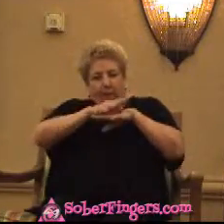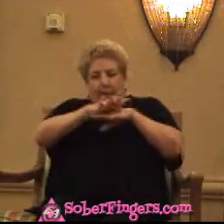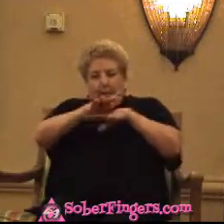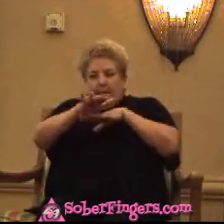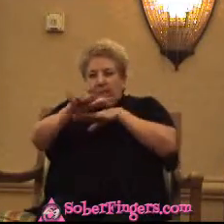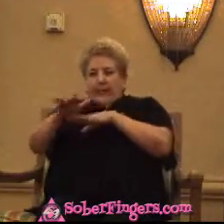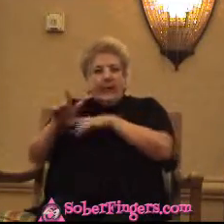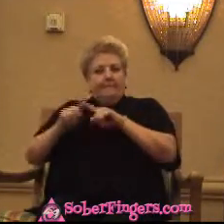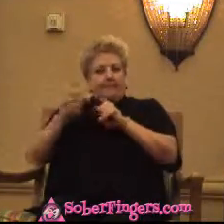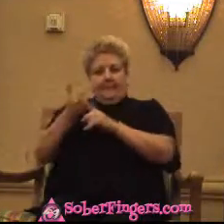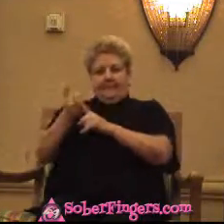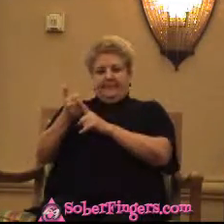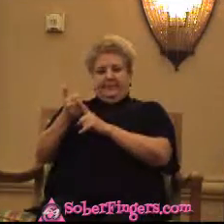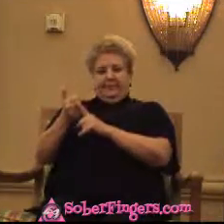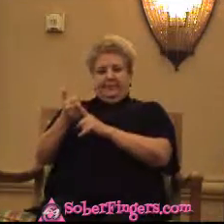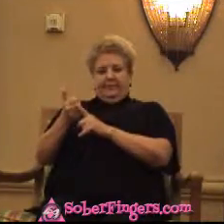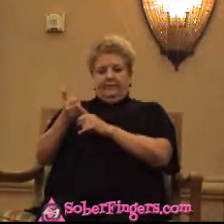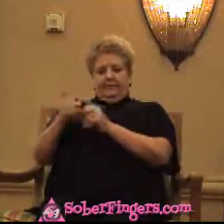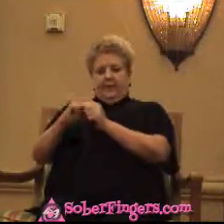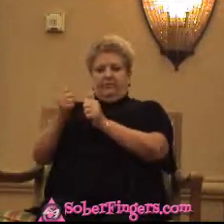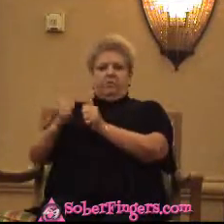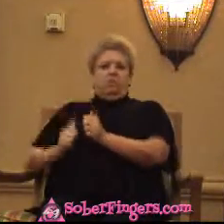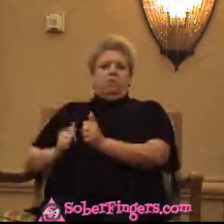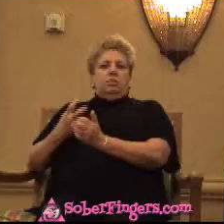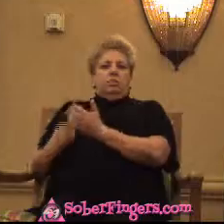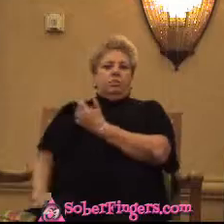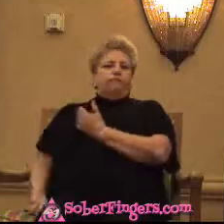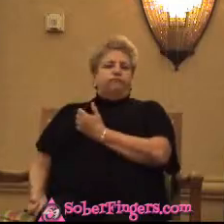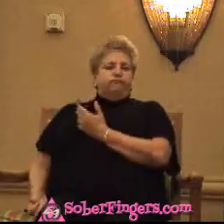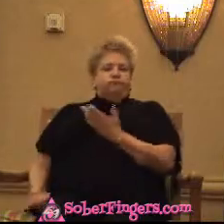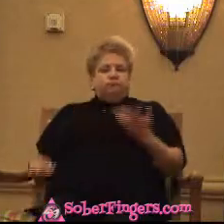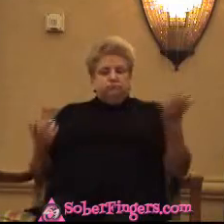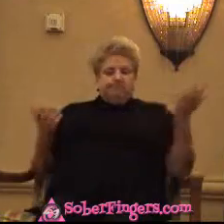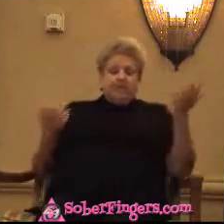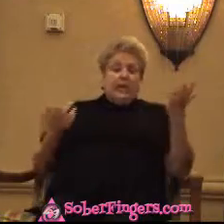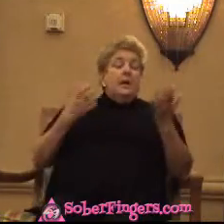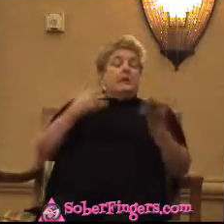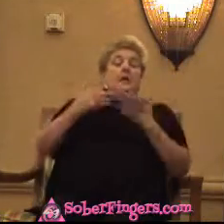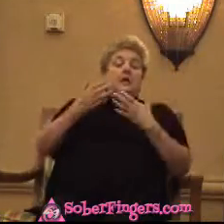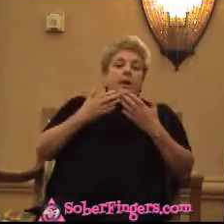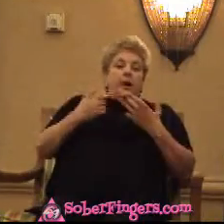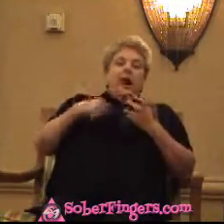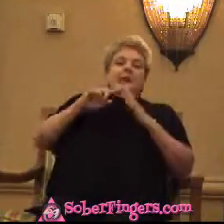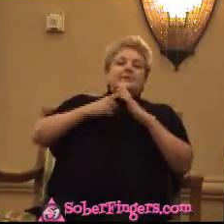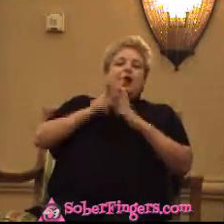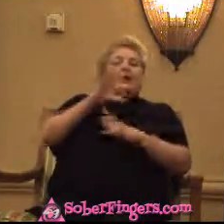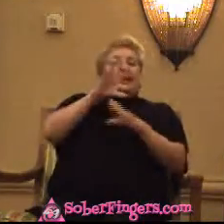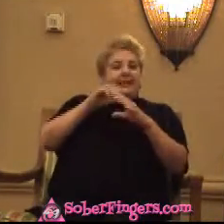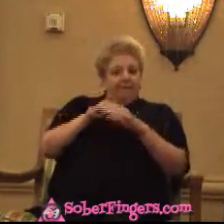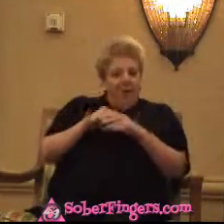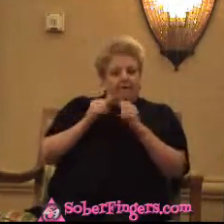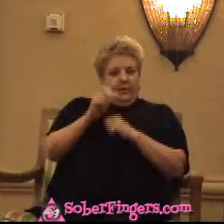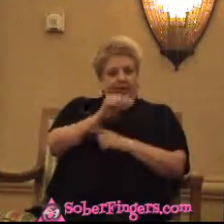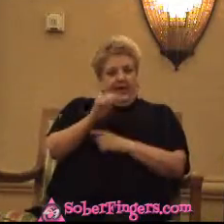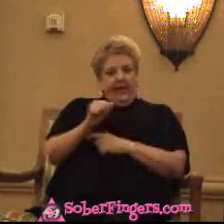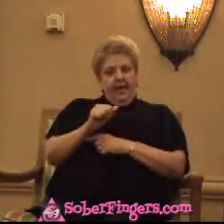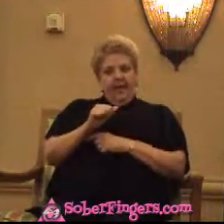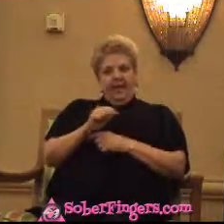cliff. So anyway, I started getting involved in Alcoholics Anonymous, and I got to where I really liked AA. I liked the fellowship